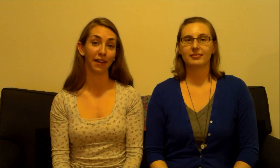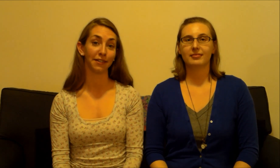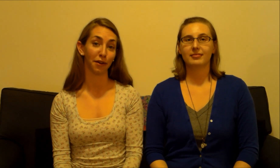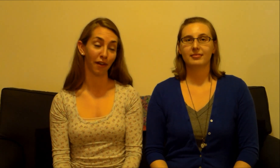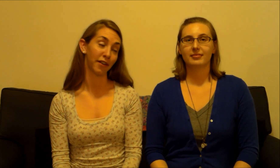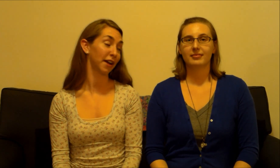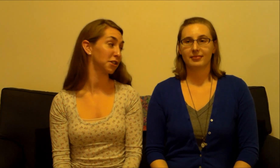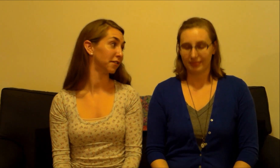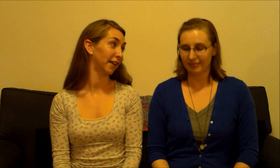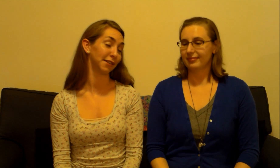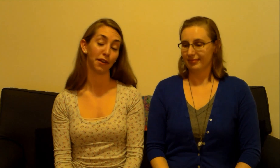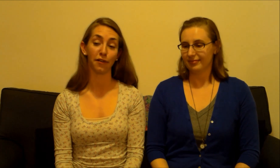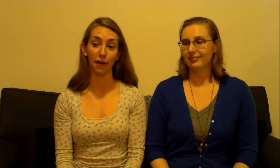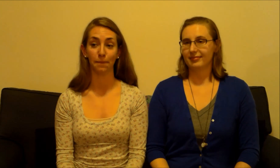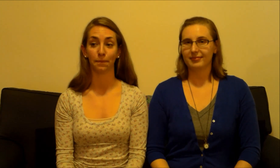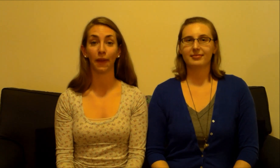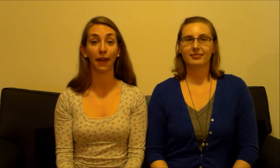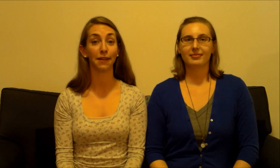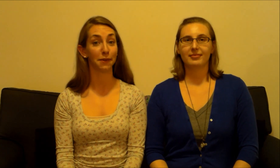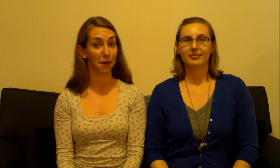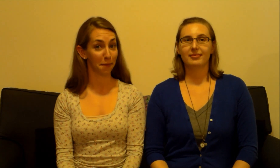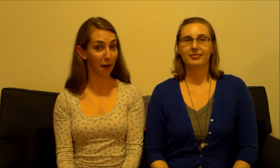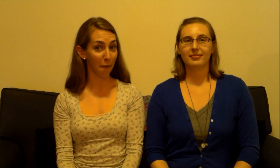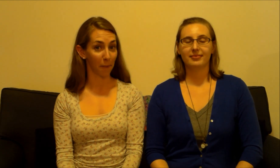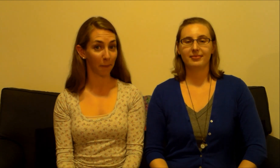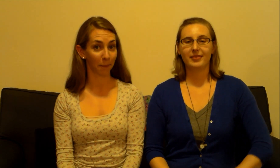it's got a lot of action and it's a lot of fun. So here we go.